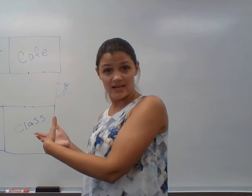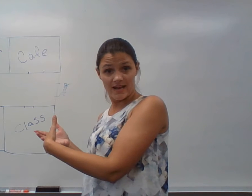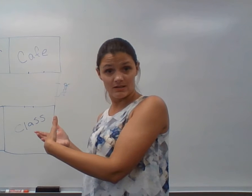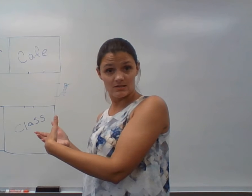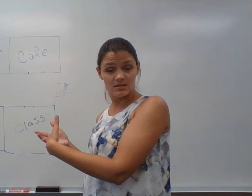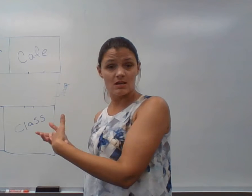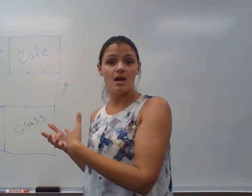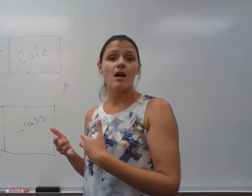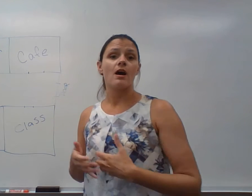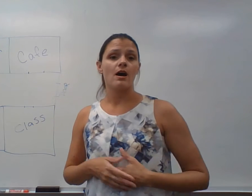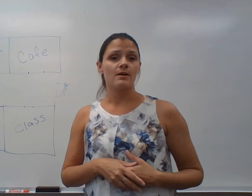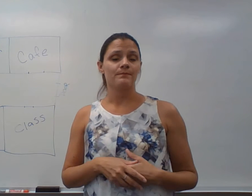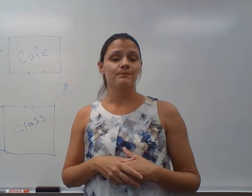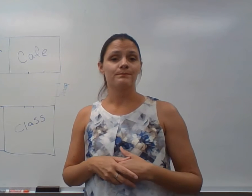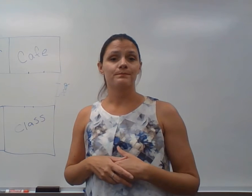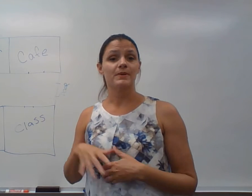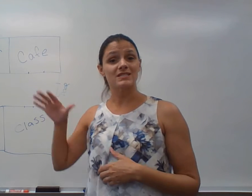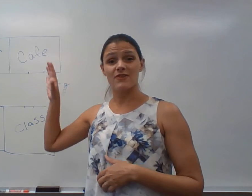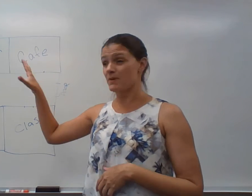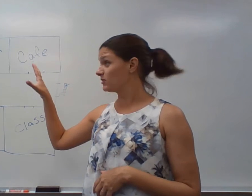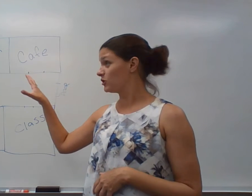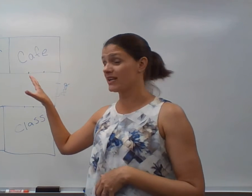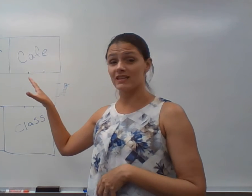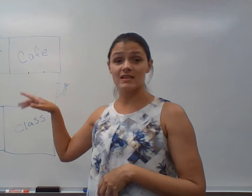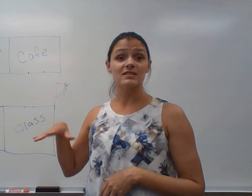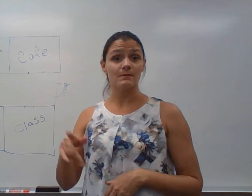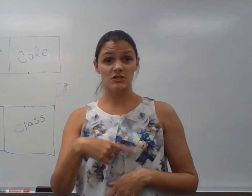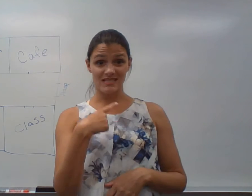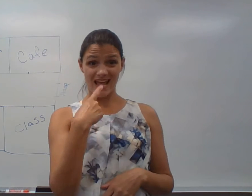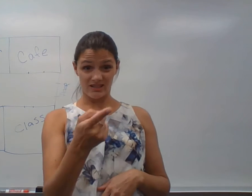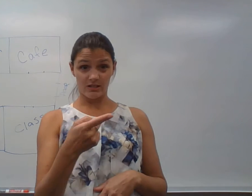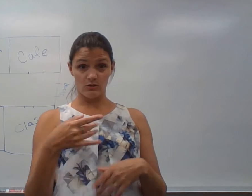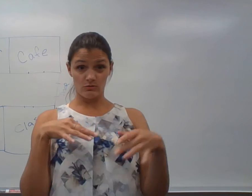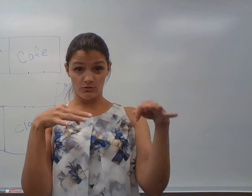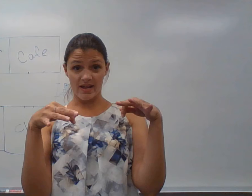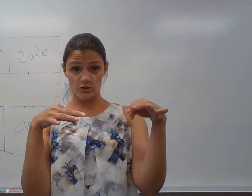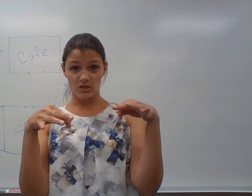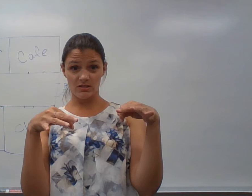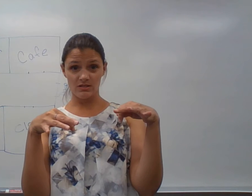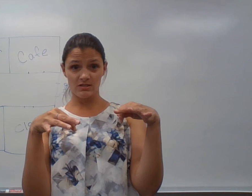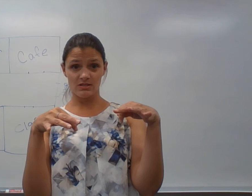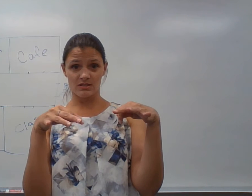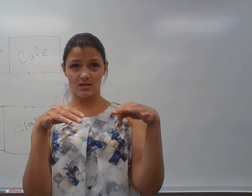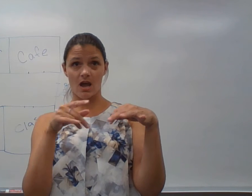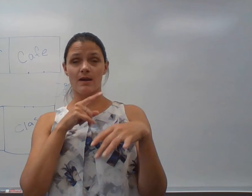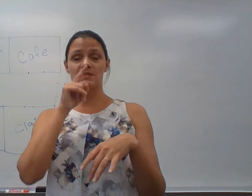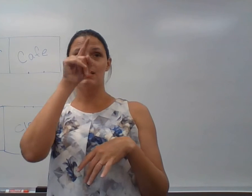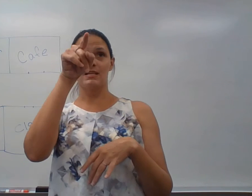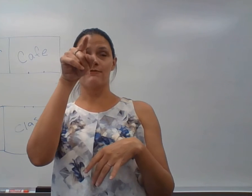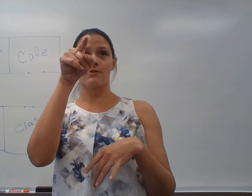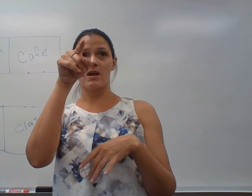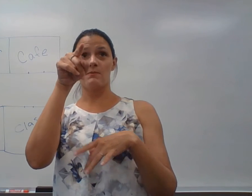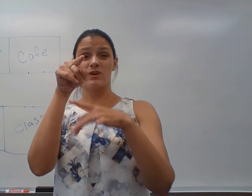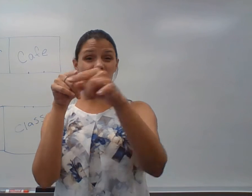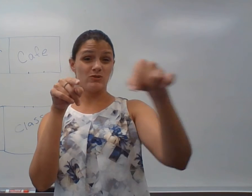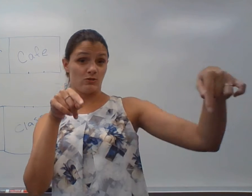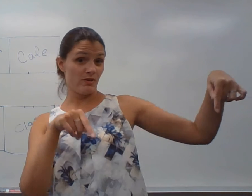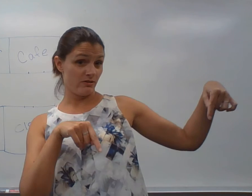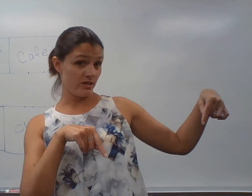at. Because if I'm not looking at this and I'm just telling you directions, I'm seeing it from my point of view, so you either need to